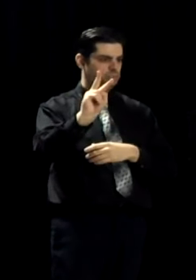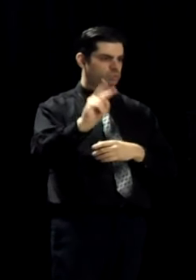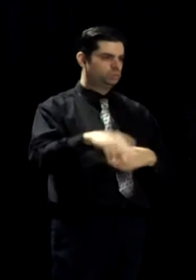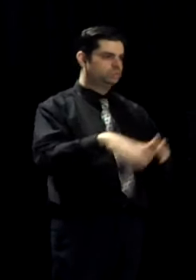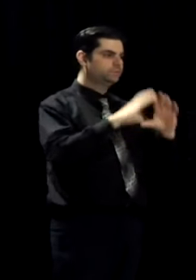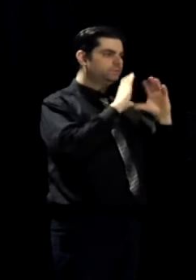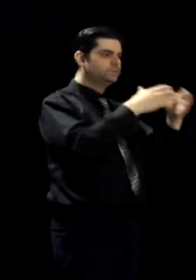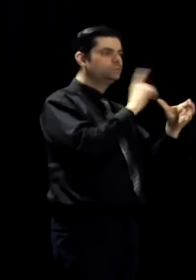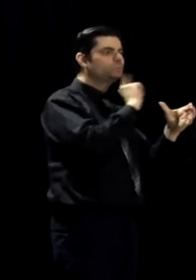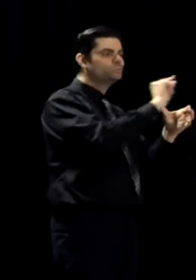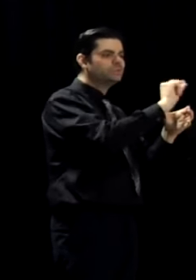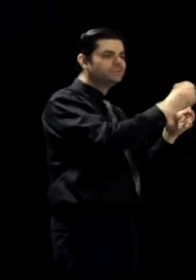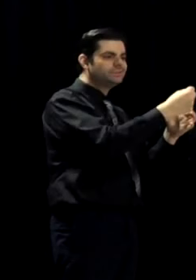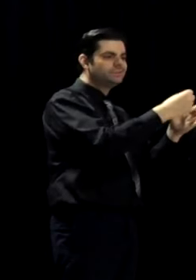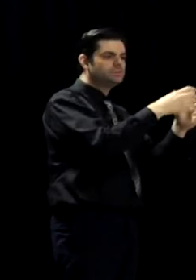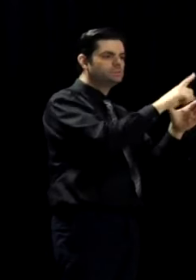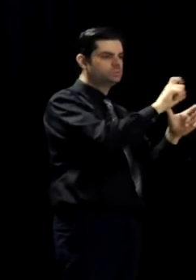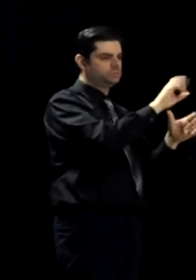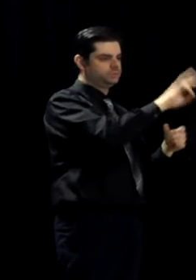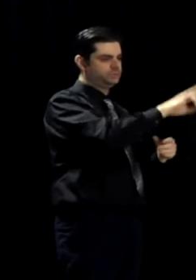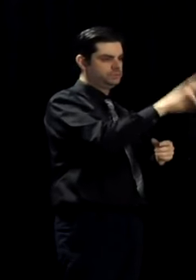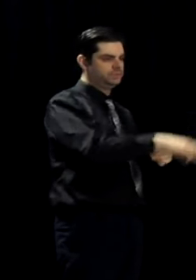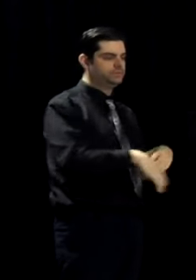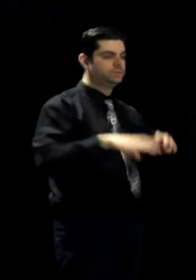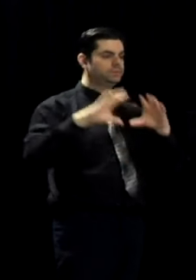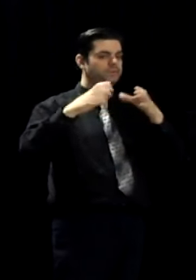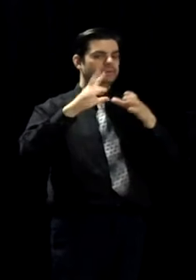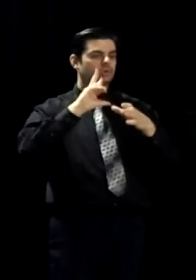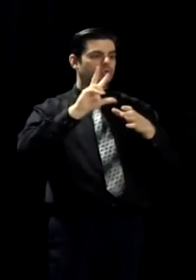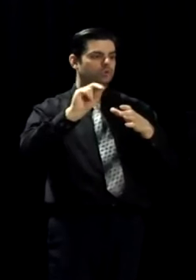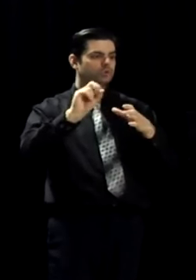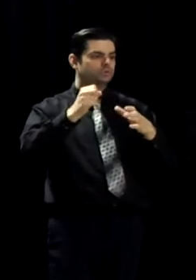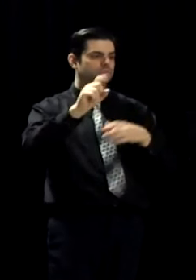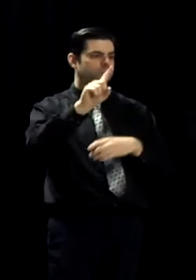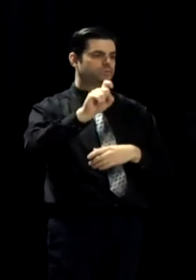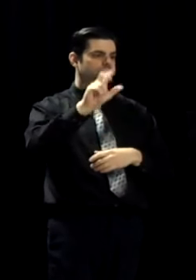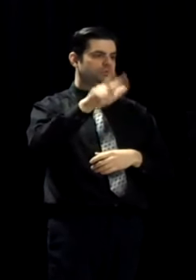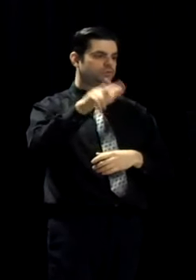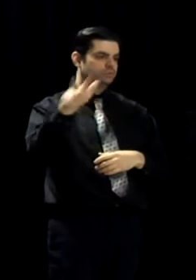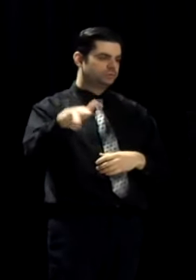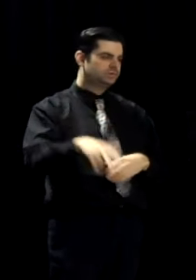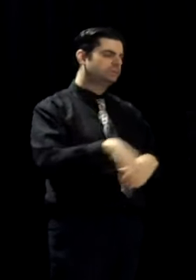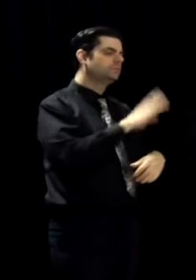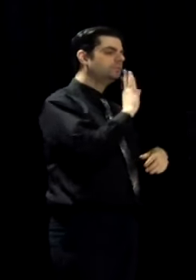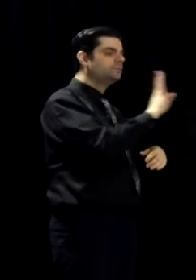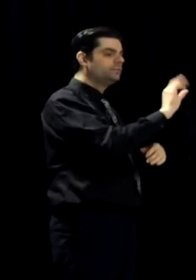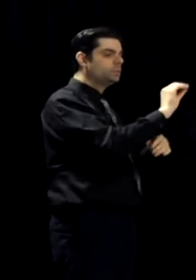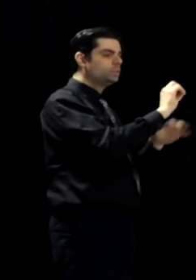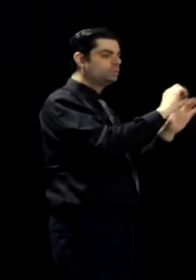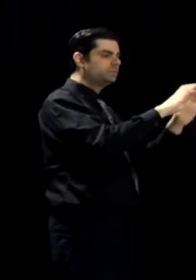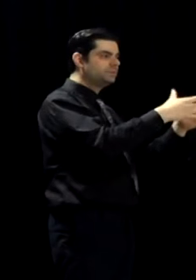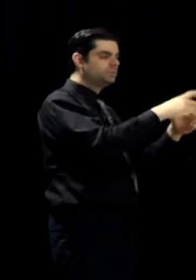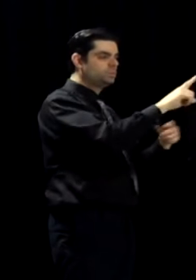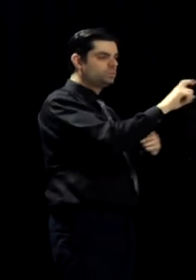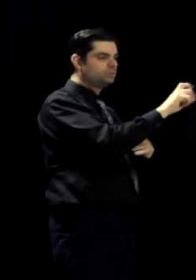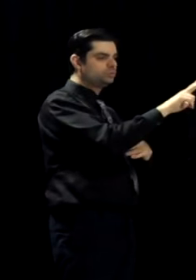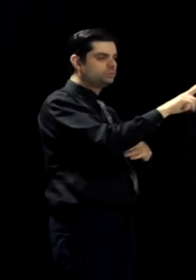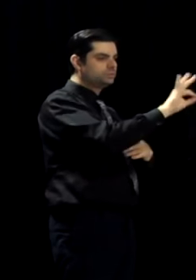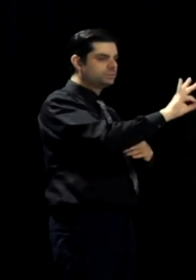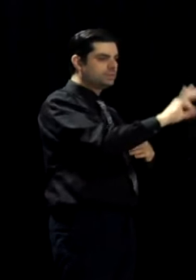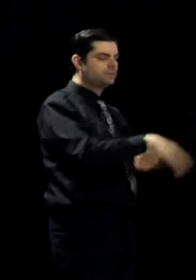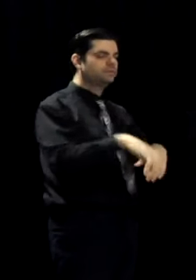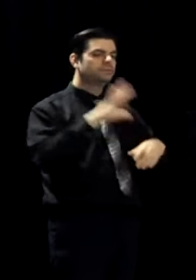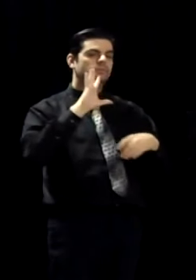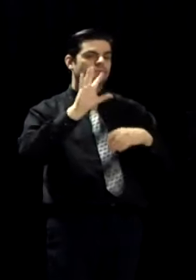50s, 158 in their 60s, 106 in their 70s, 87 in their 80s, and 43 in their 90s.